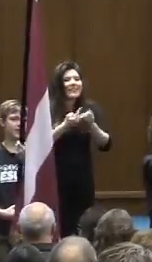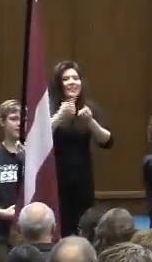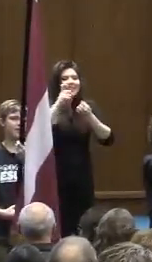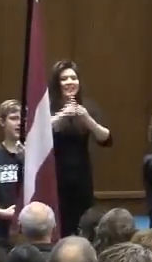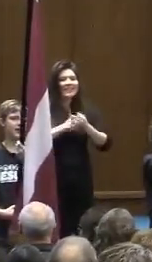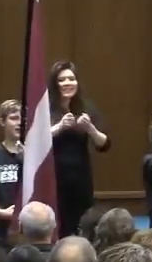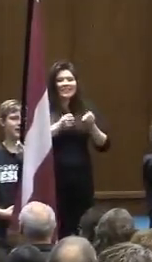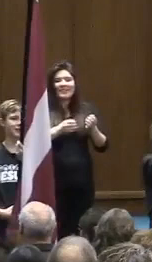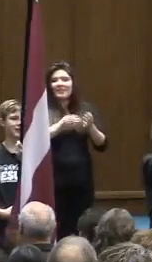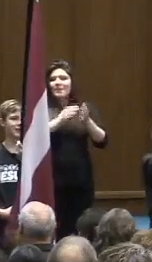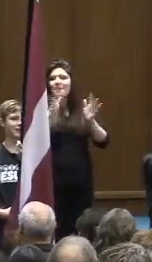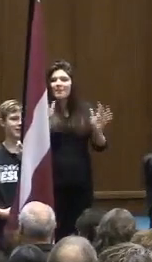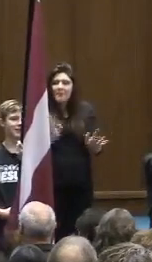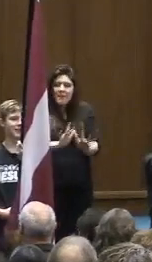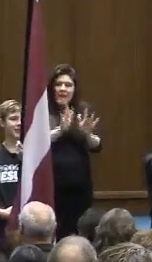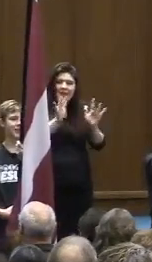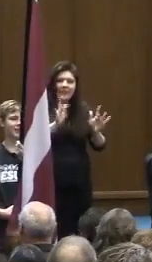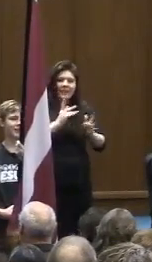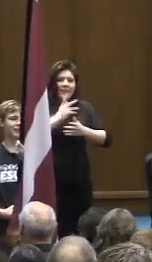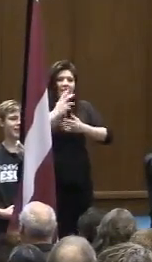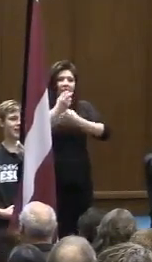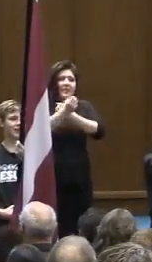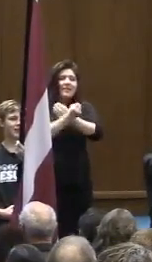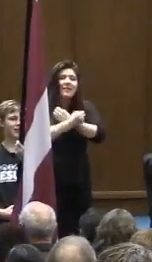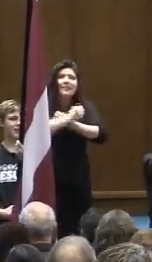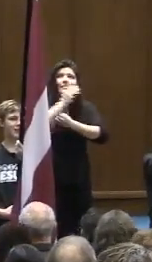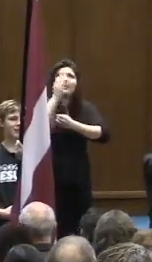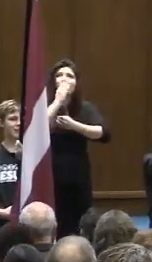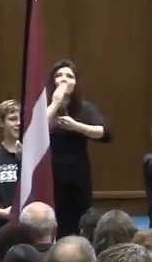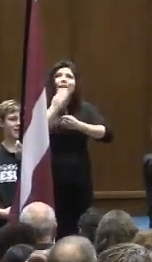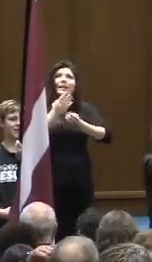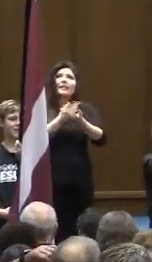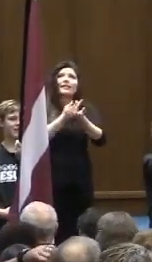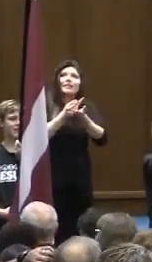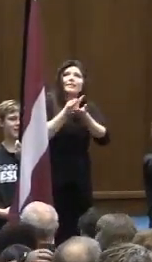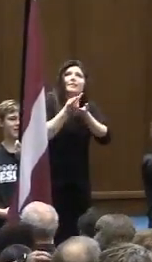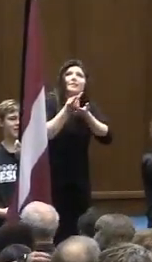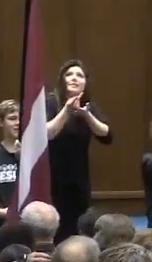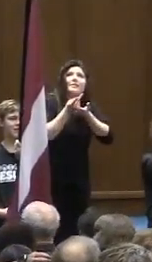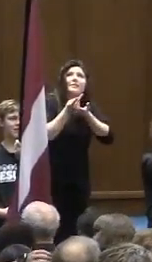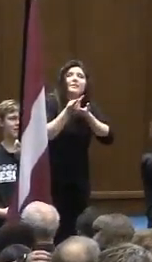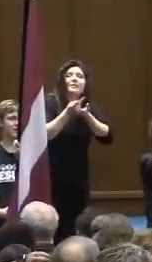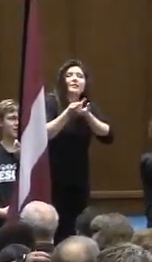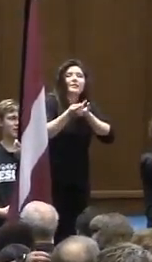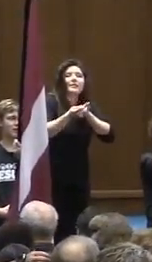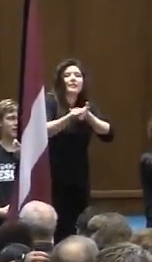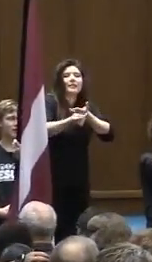Everyone needs compassion, a love that's never failing.